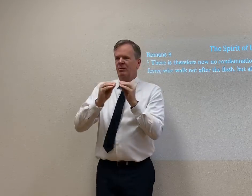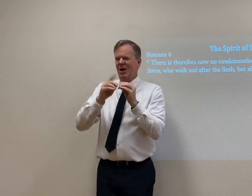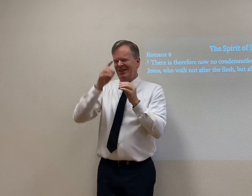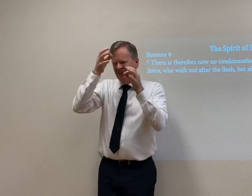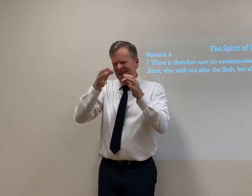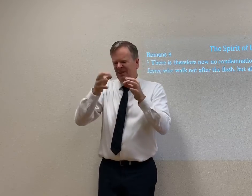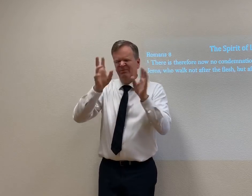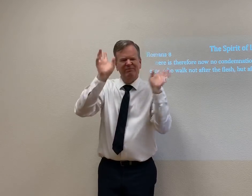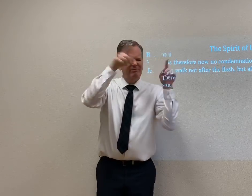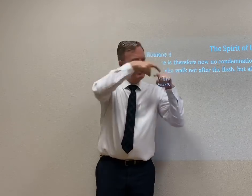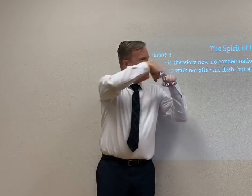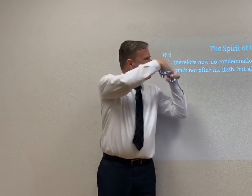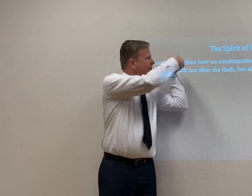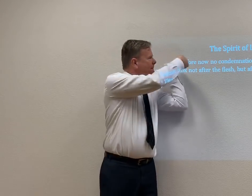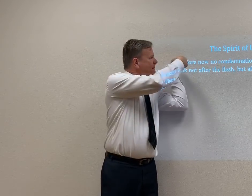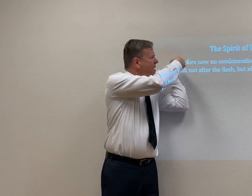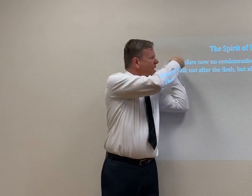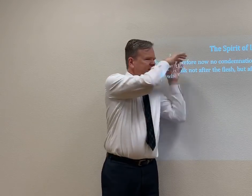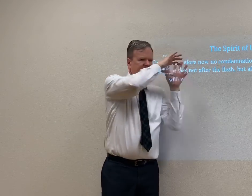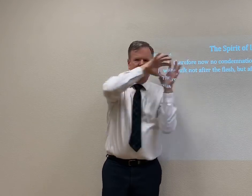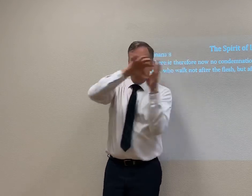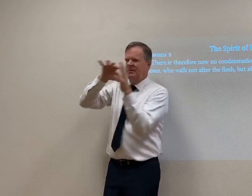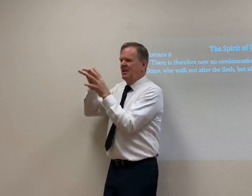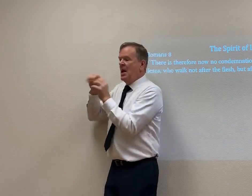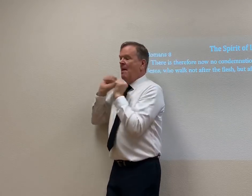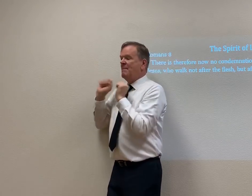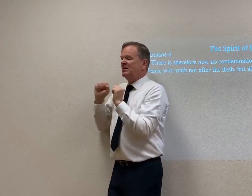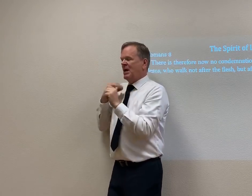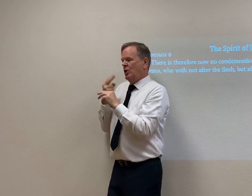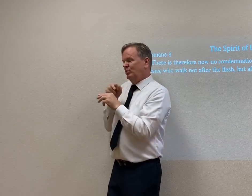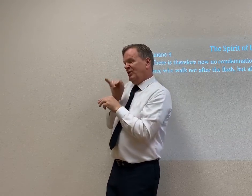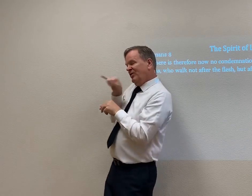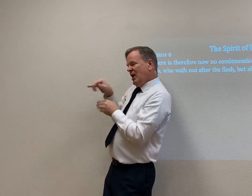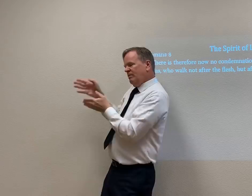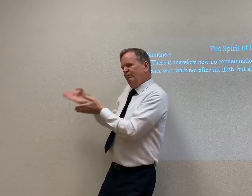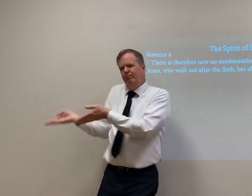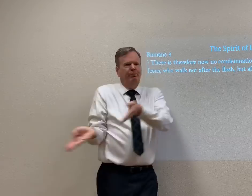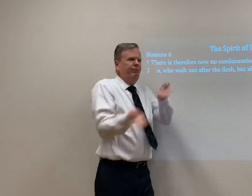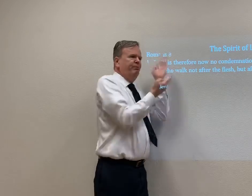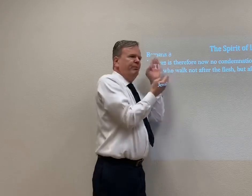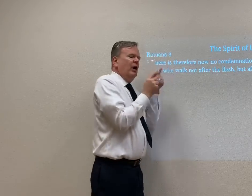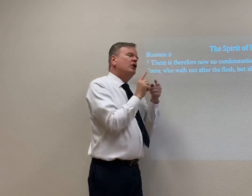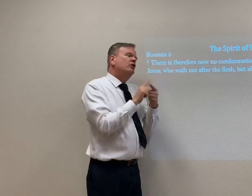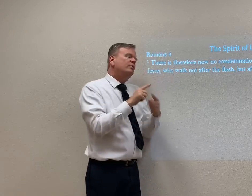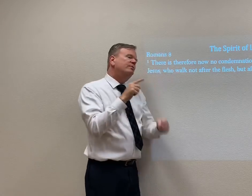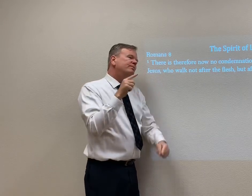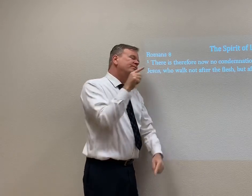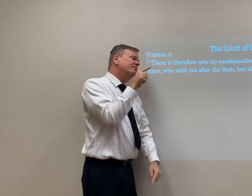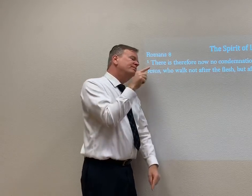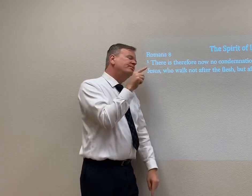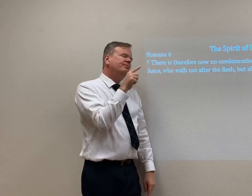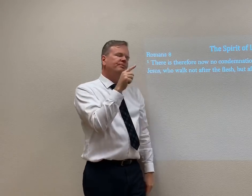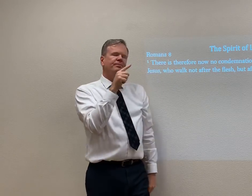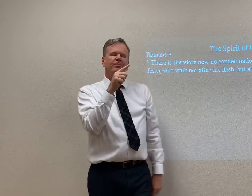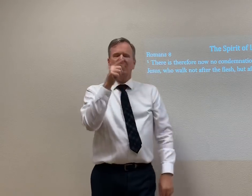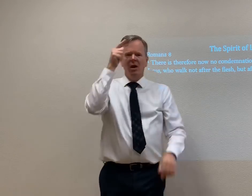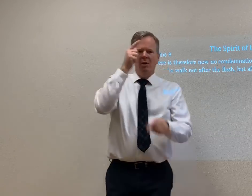There's more to this than just meets the eye, and I wanted to go into it, but I will possibly do so and bring it